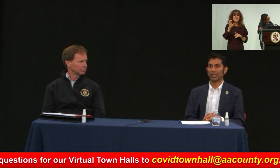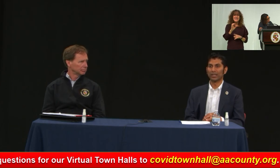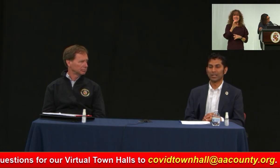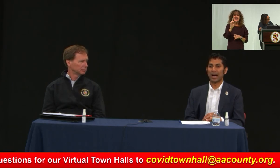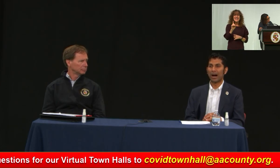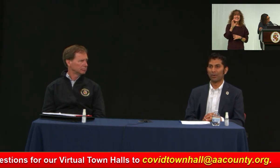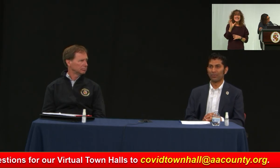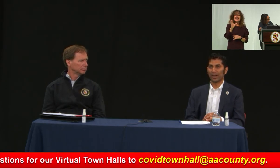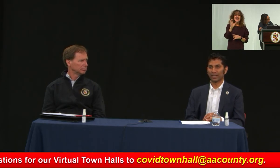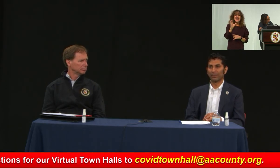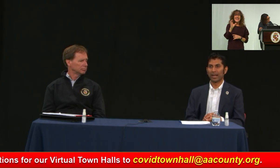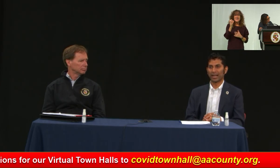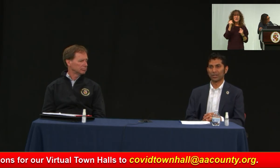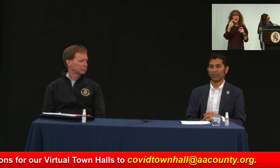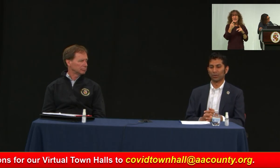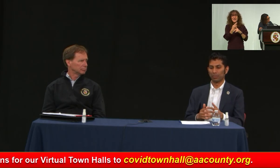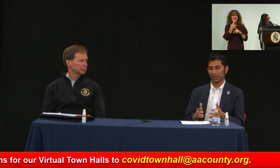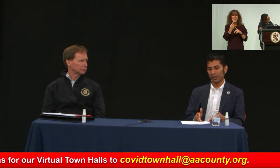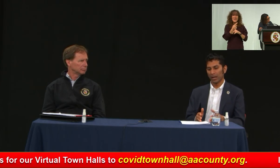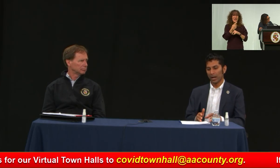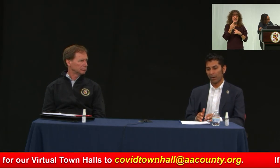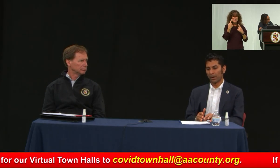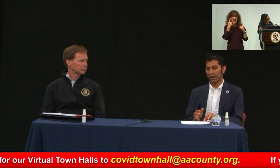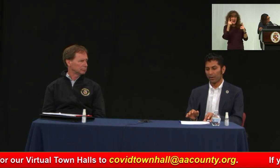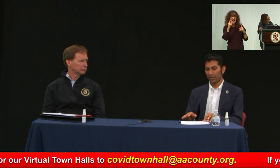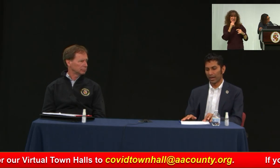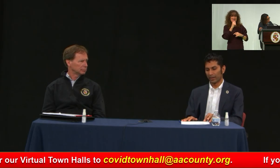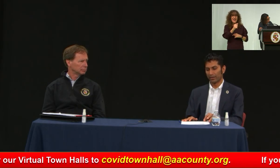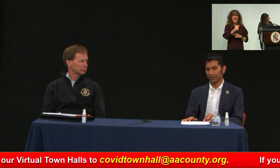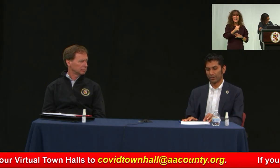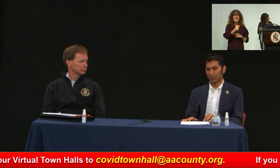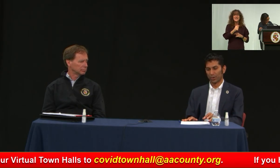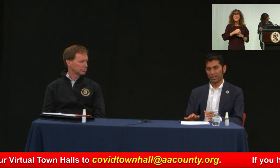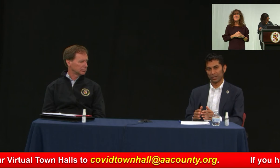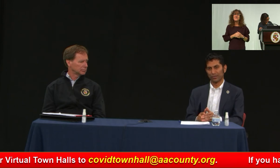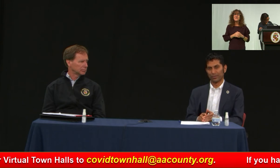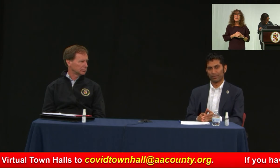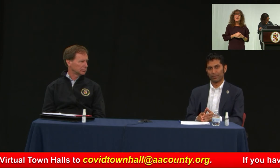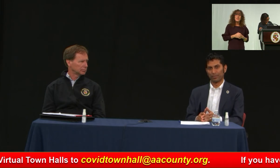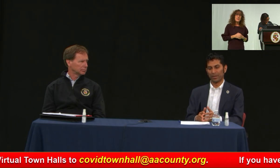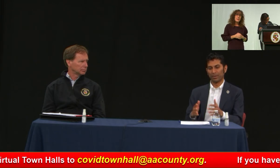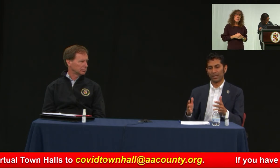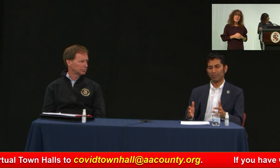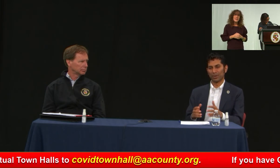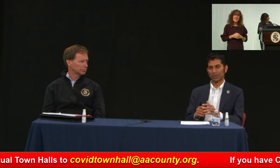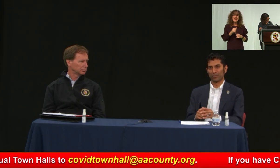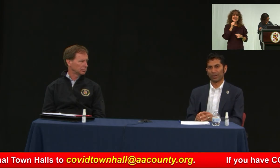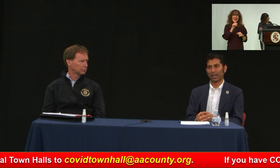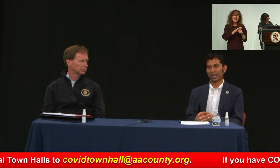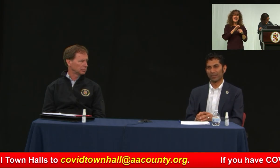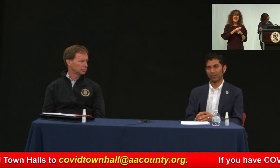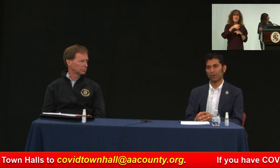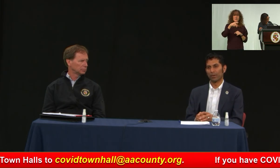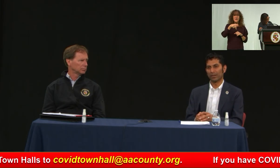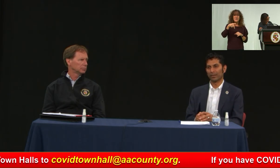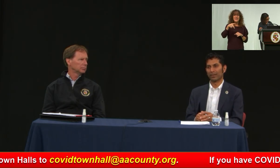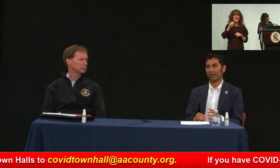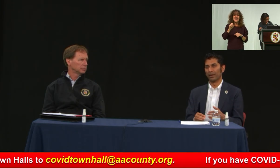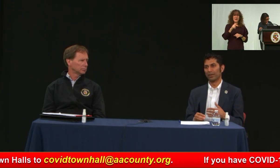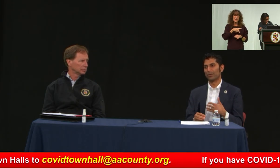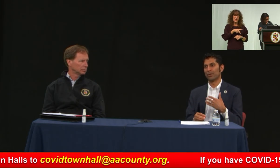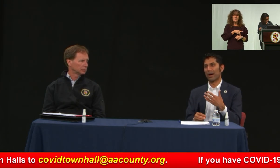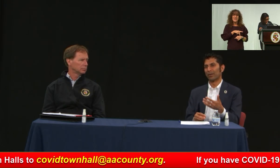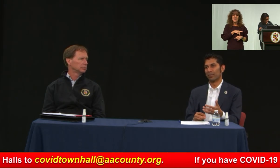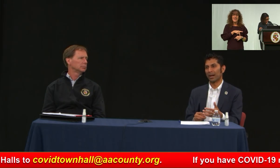We're looking into how effective that actually could be. I want to note that a shortage of PPE, personal protective equipment, is